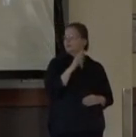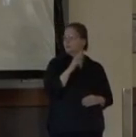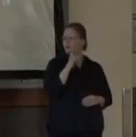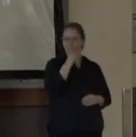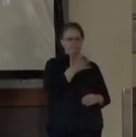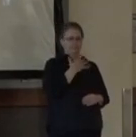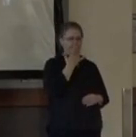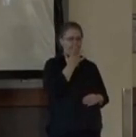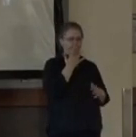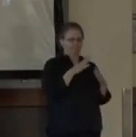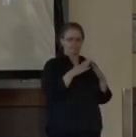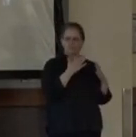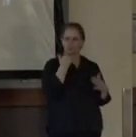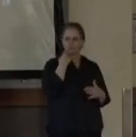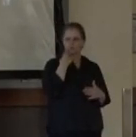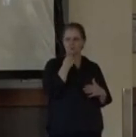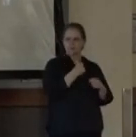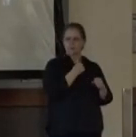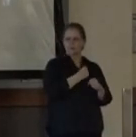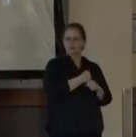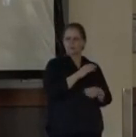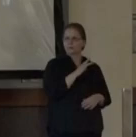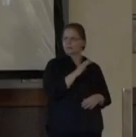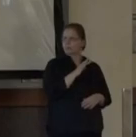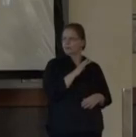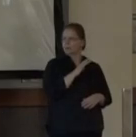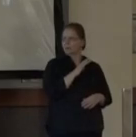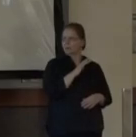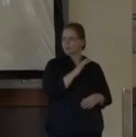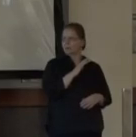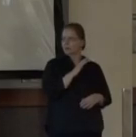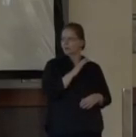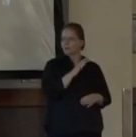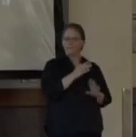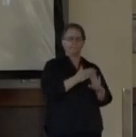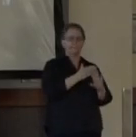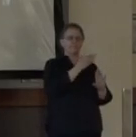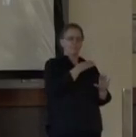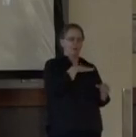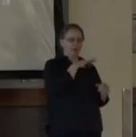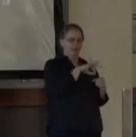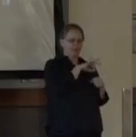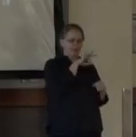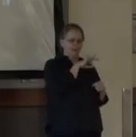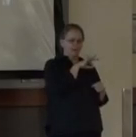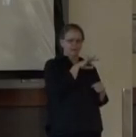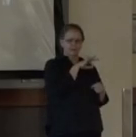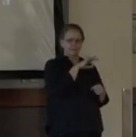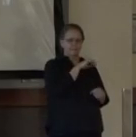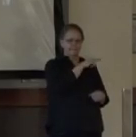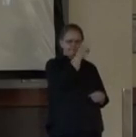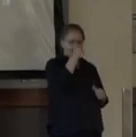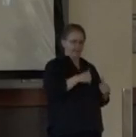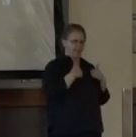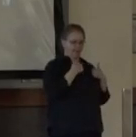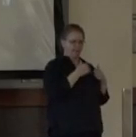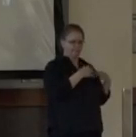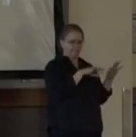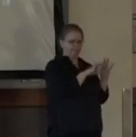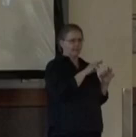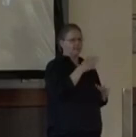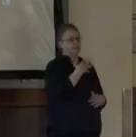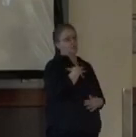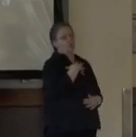one of my favorite books in recent years, given everything I was involved with before I was elected with the Black Lives Matter movement, was